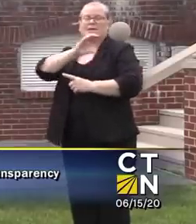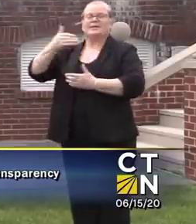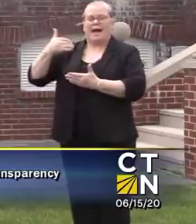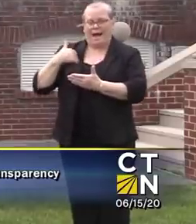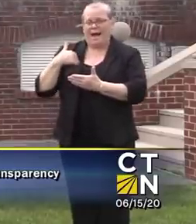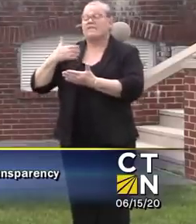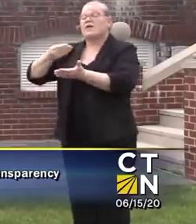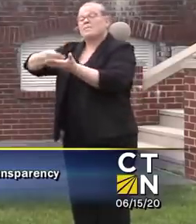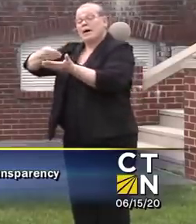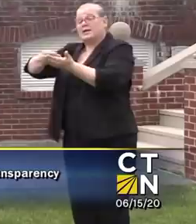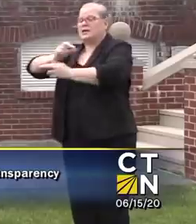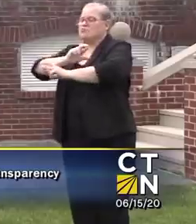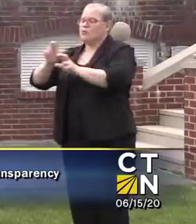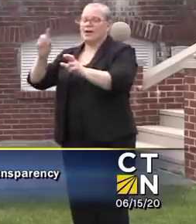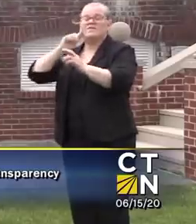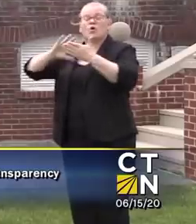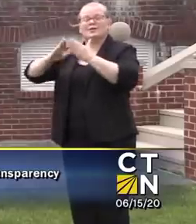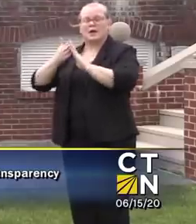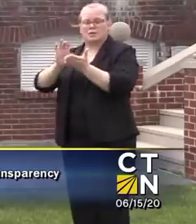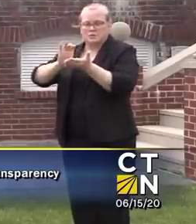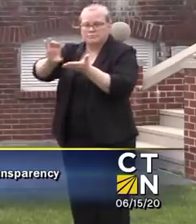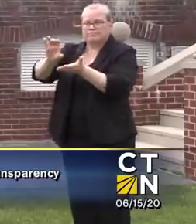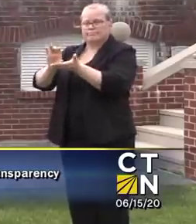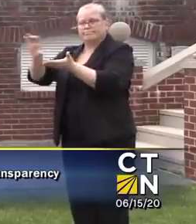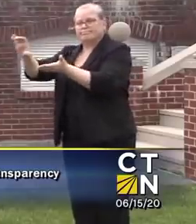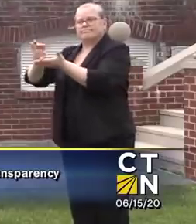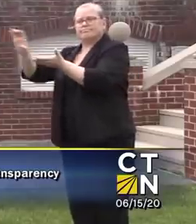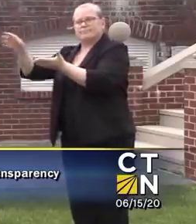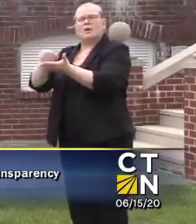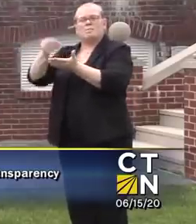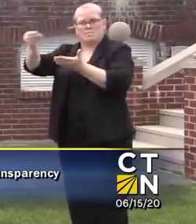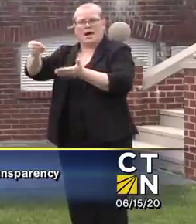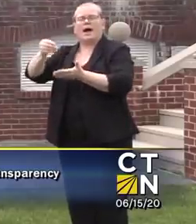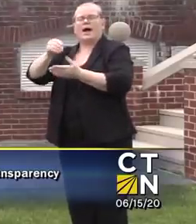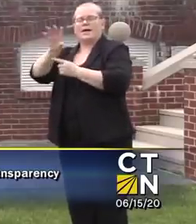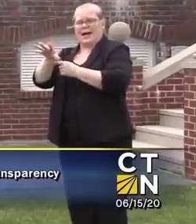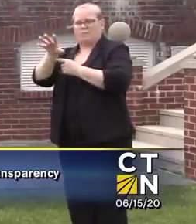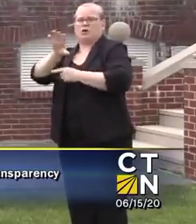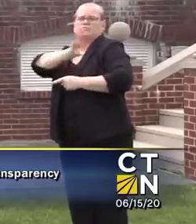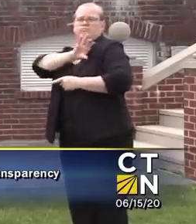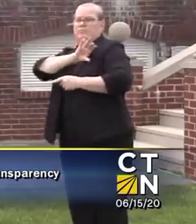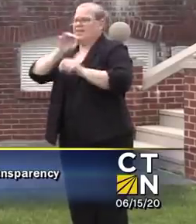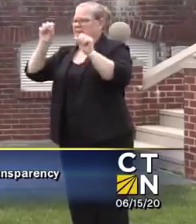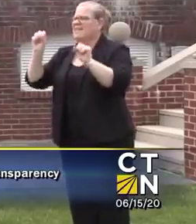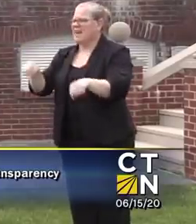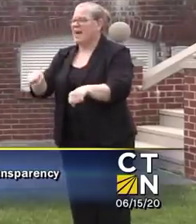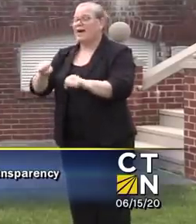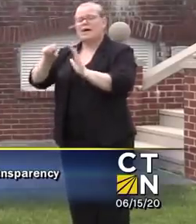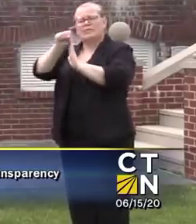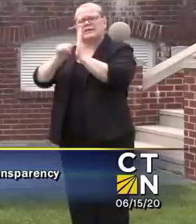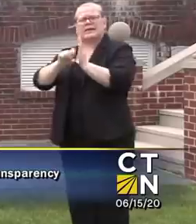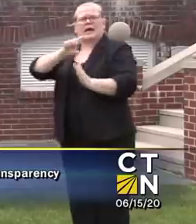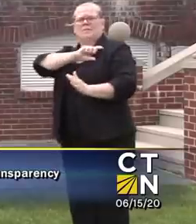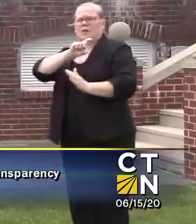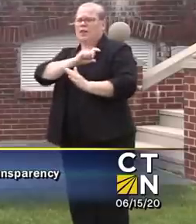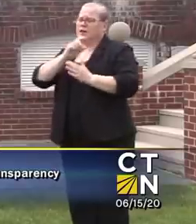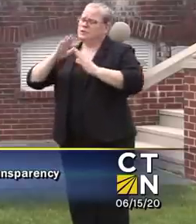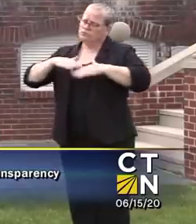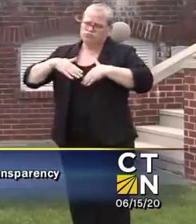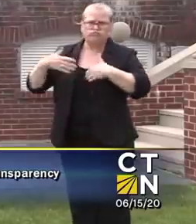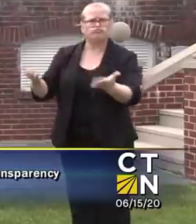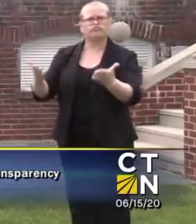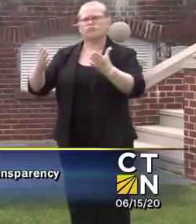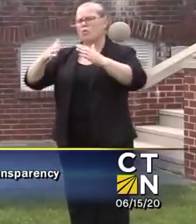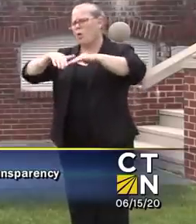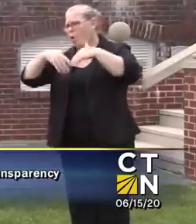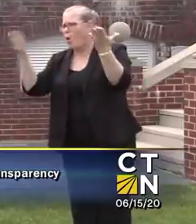municipal police as well. I got to give you confidence. And our state police want you to know they have nothing to hide. They feel proud of the work they're doing and want you